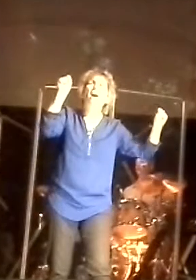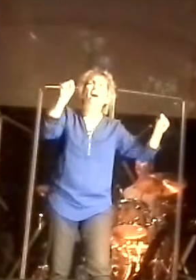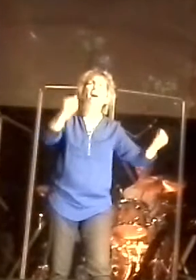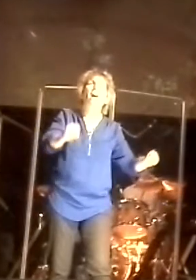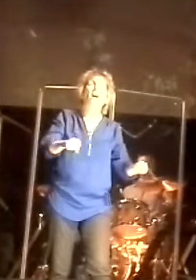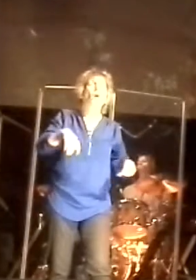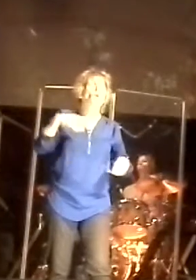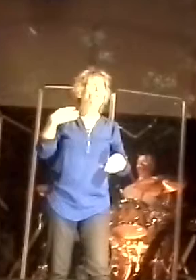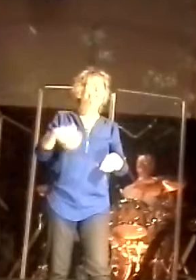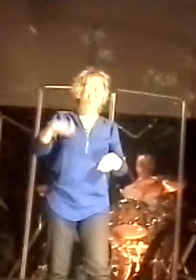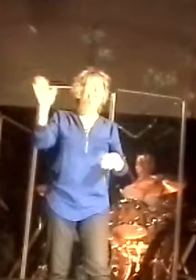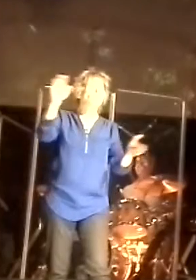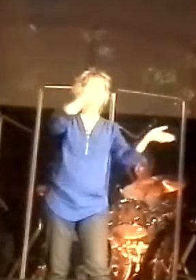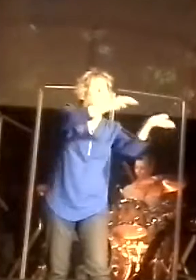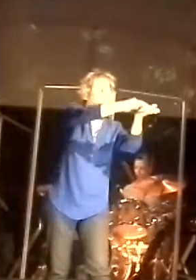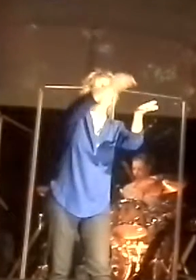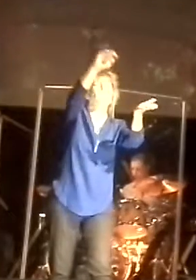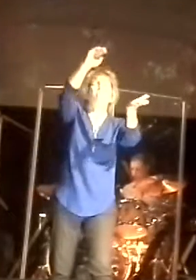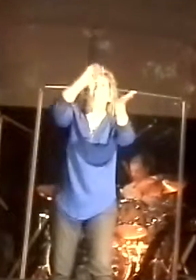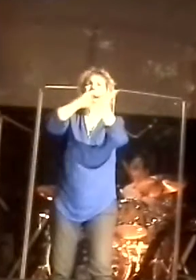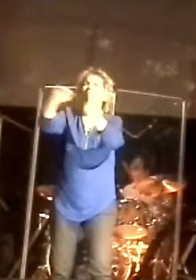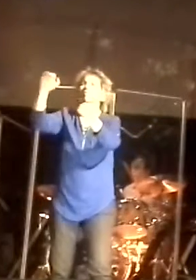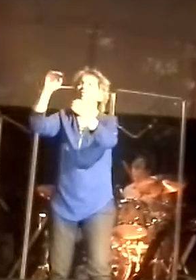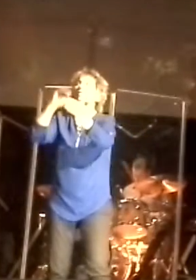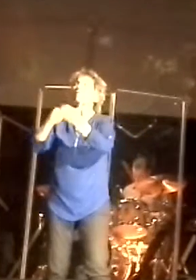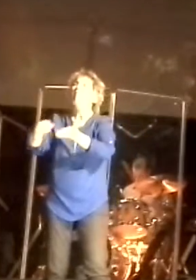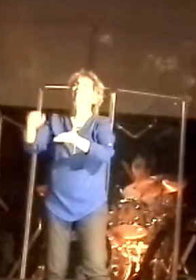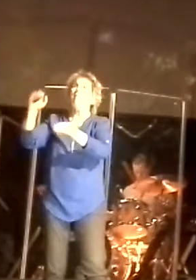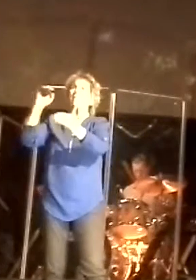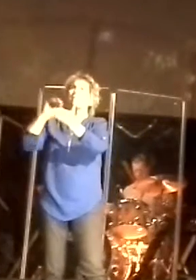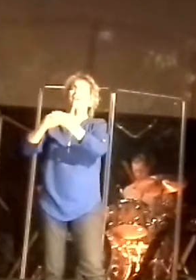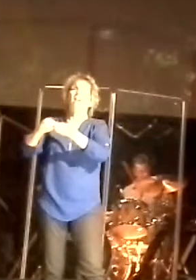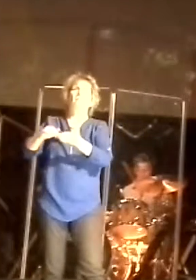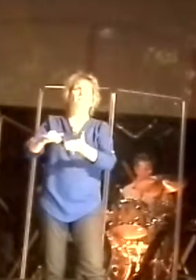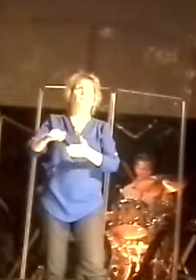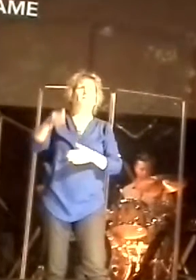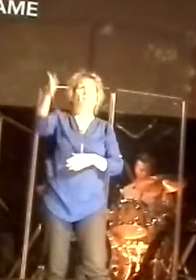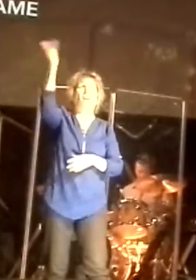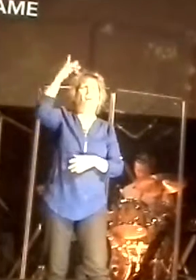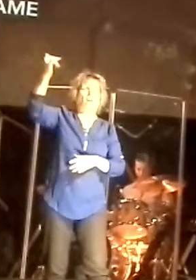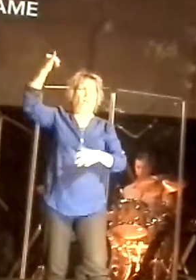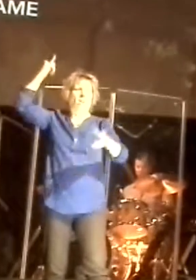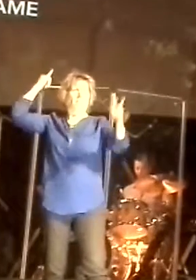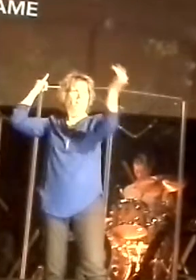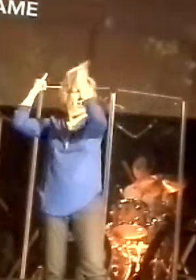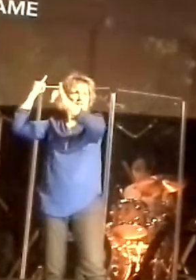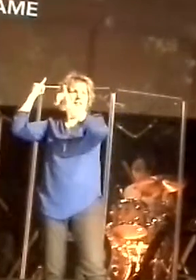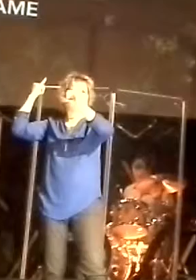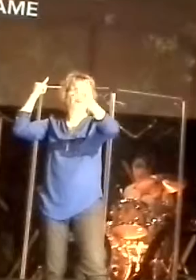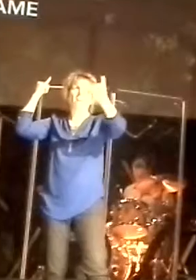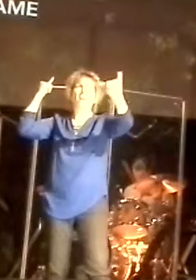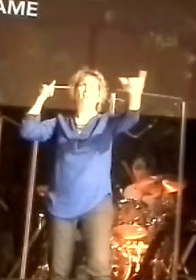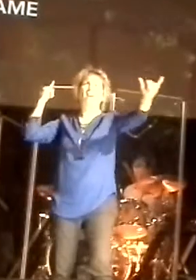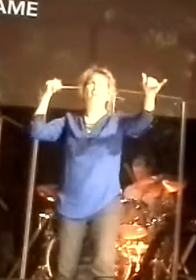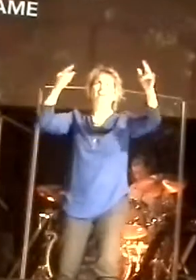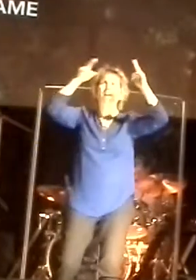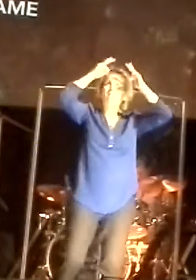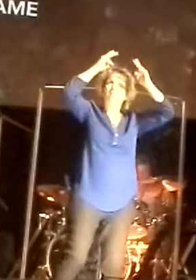could fathom such boundless grace? The God